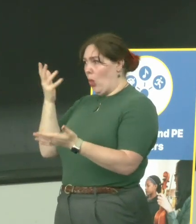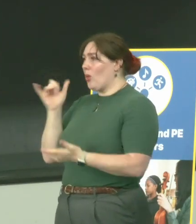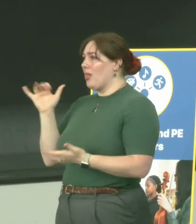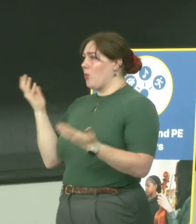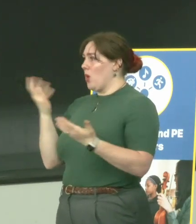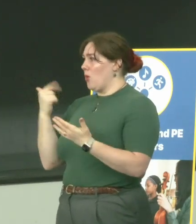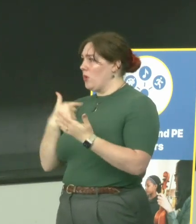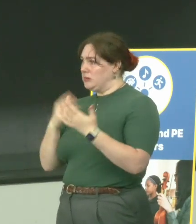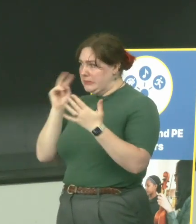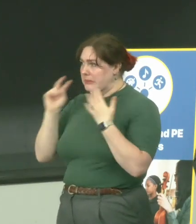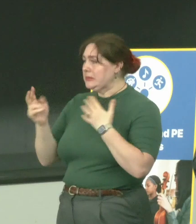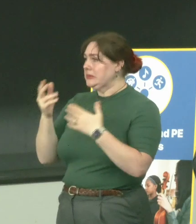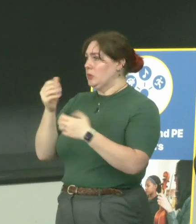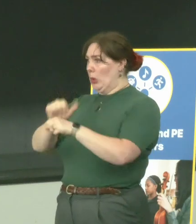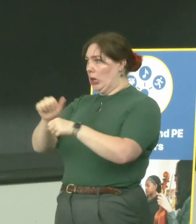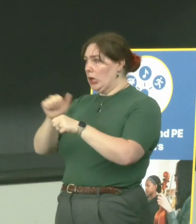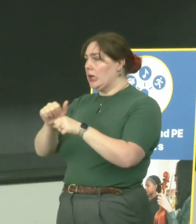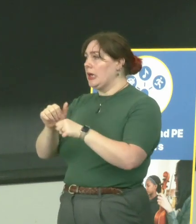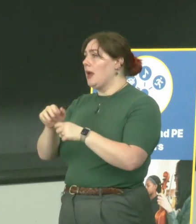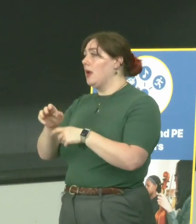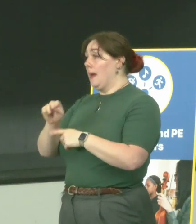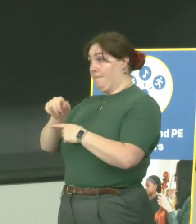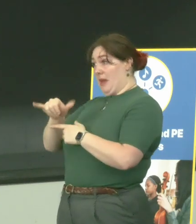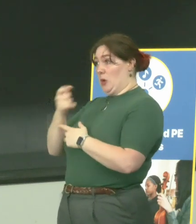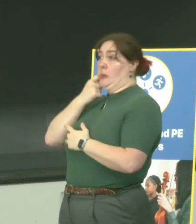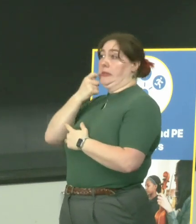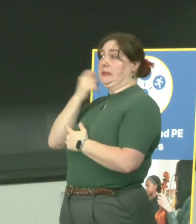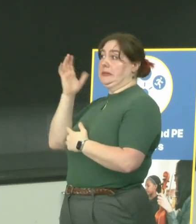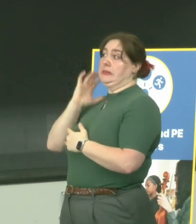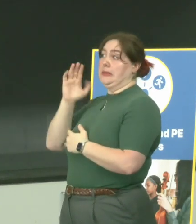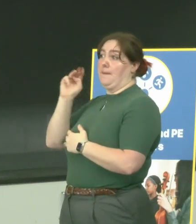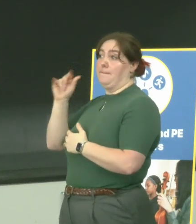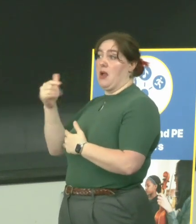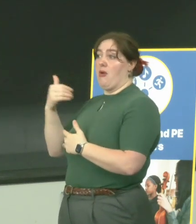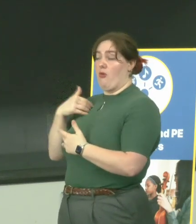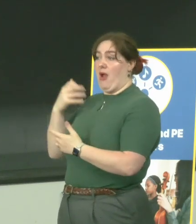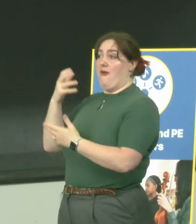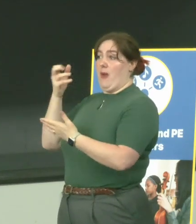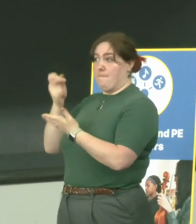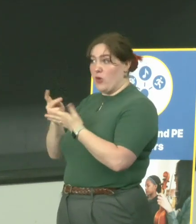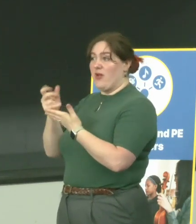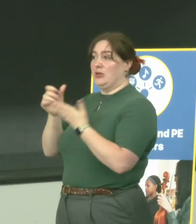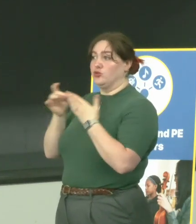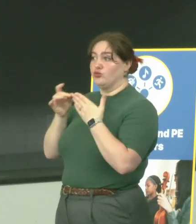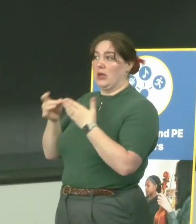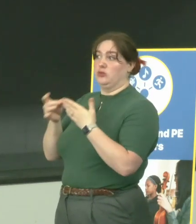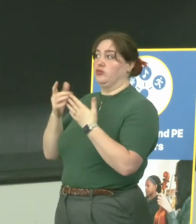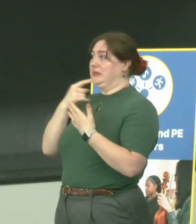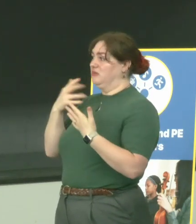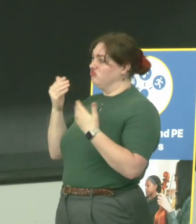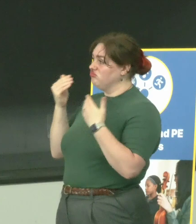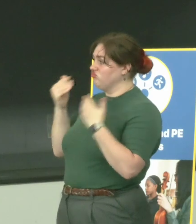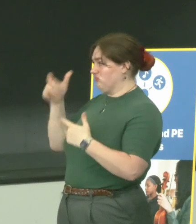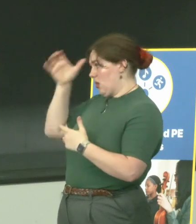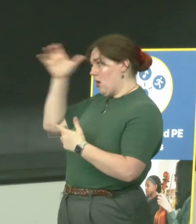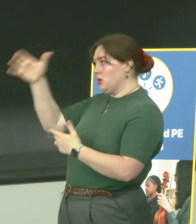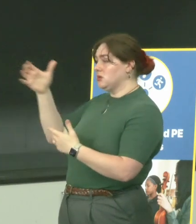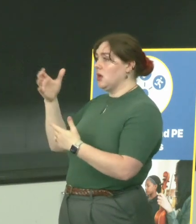now. In May, got approval from the board and direction from the board to proceed with this concept